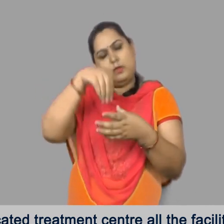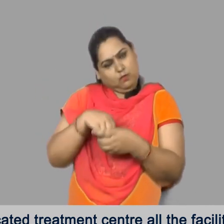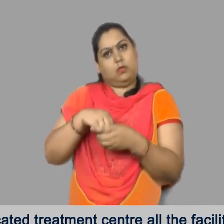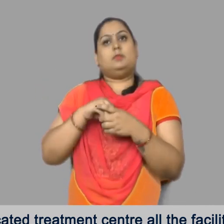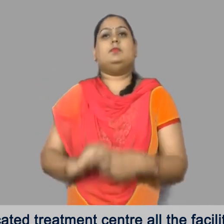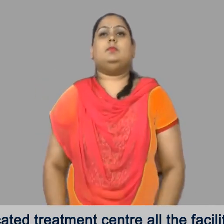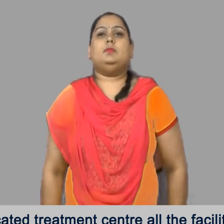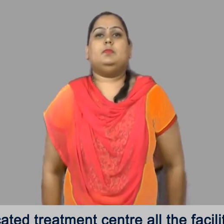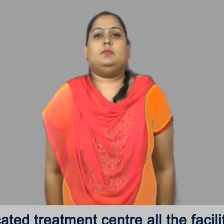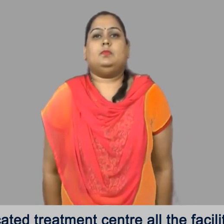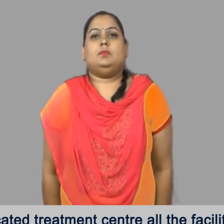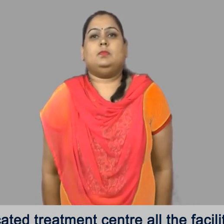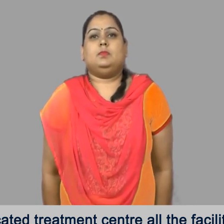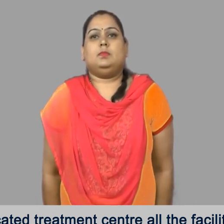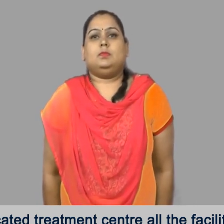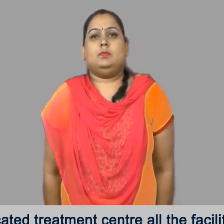be made part of protocol.